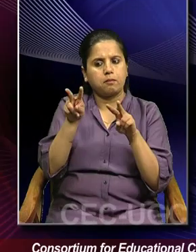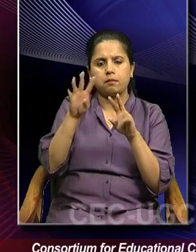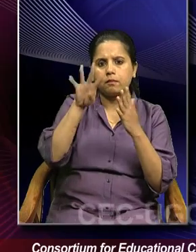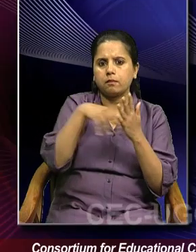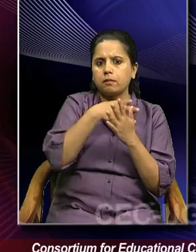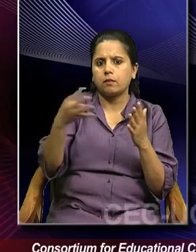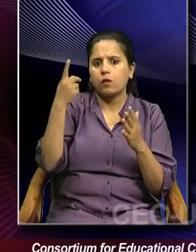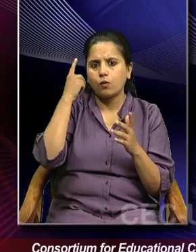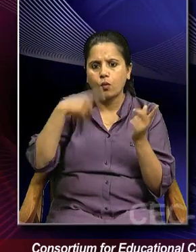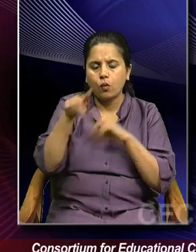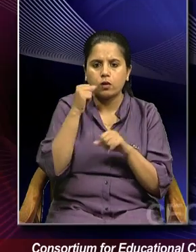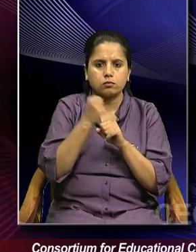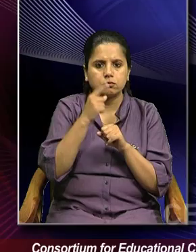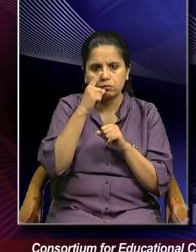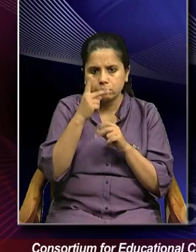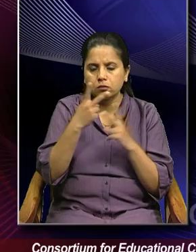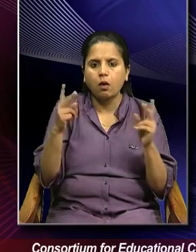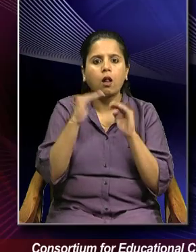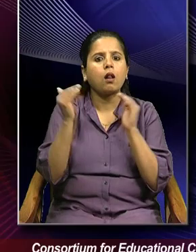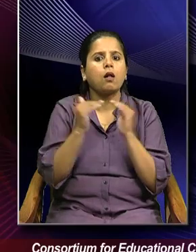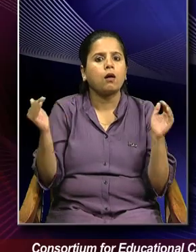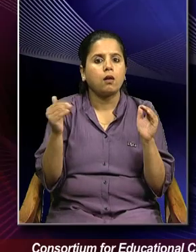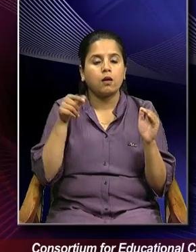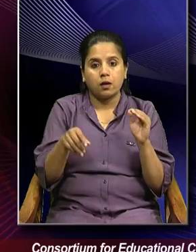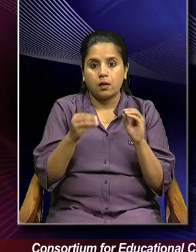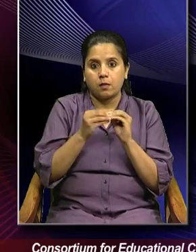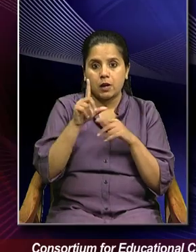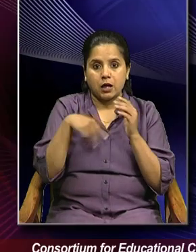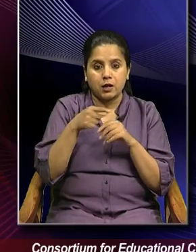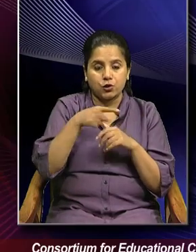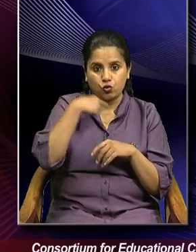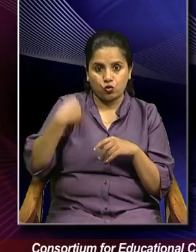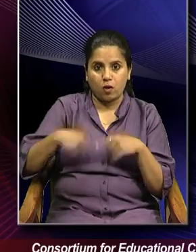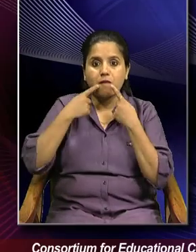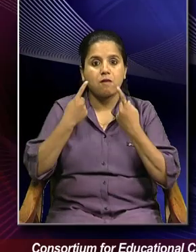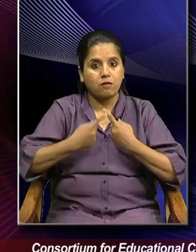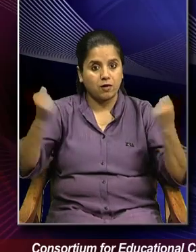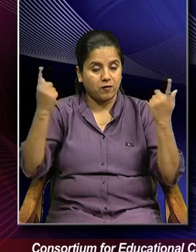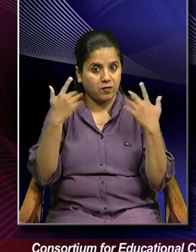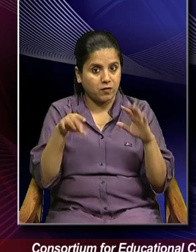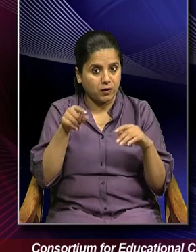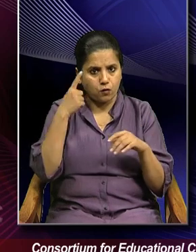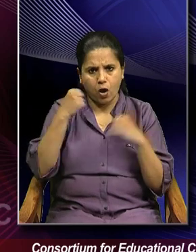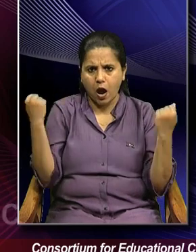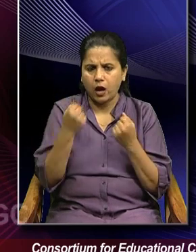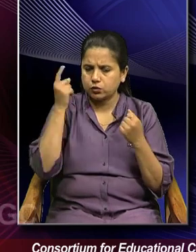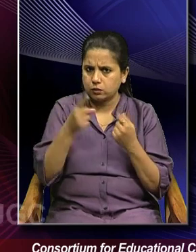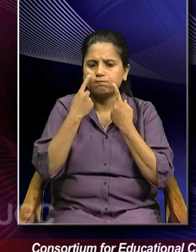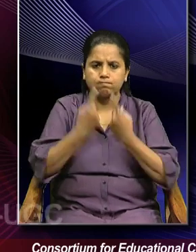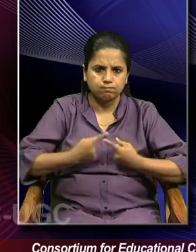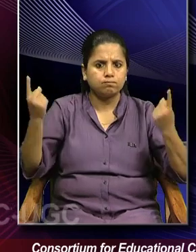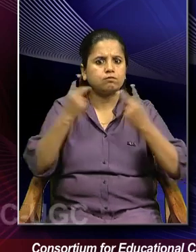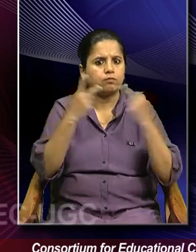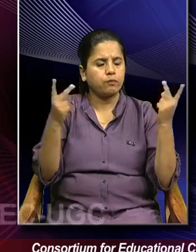for gender equality. The Beijing Declaration and Platform for Action was there. It